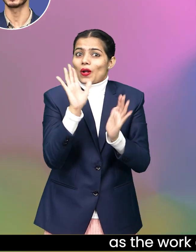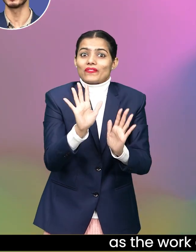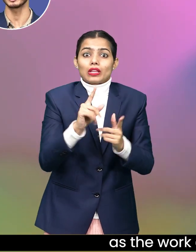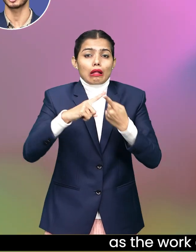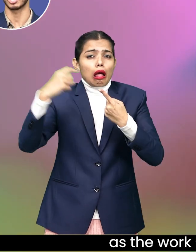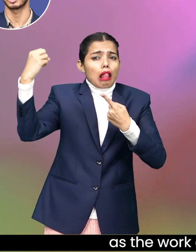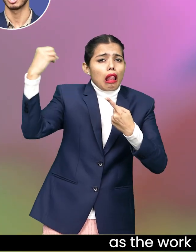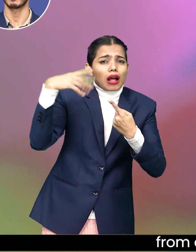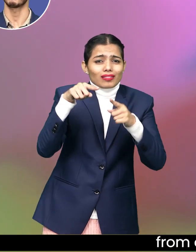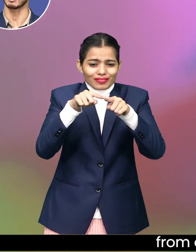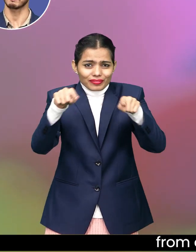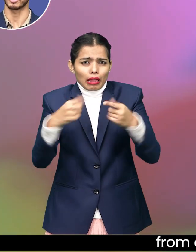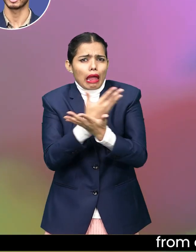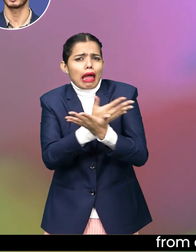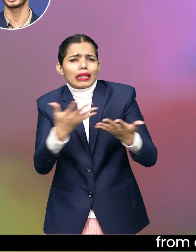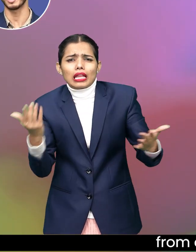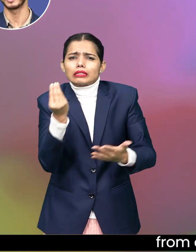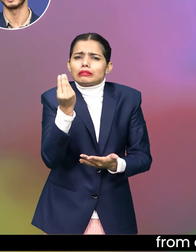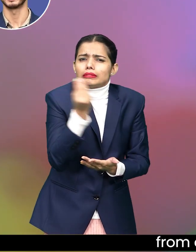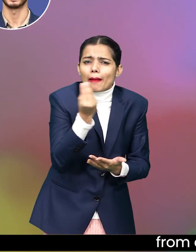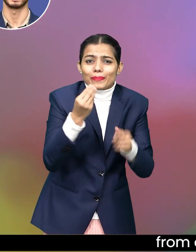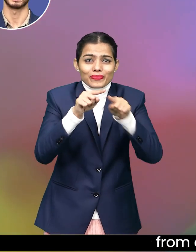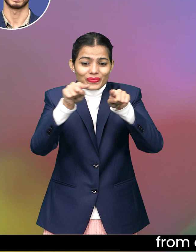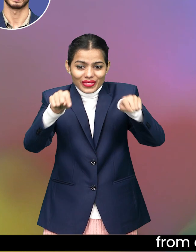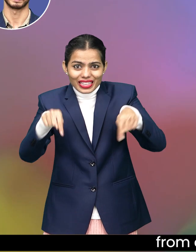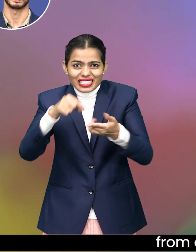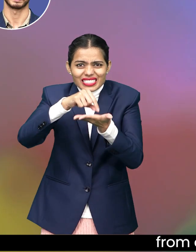move a unit charge from one point to the other.